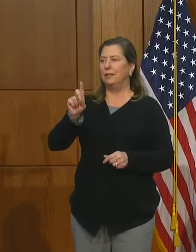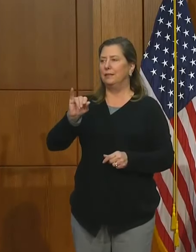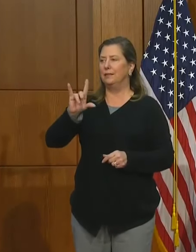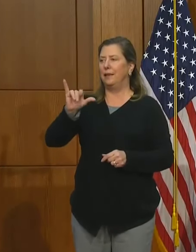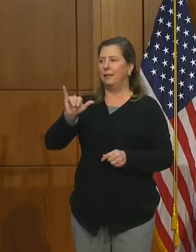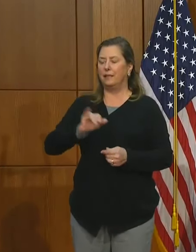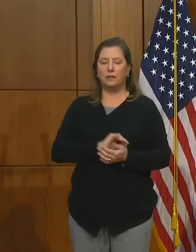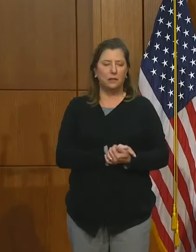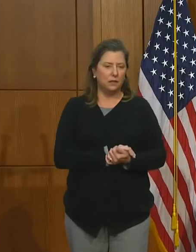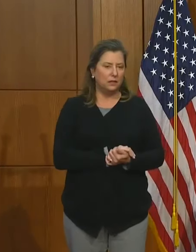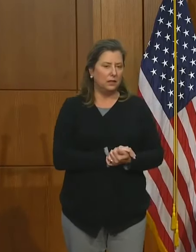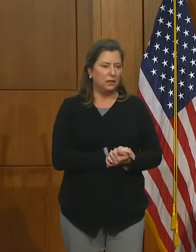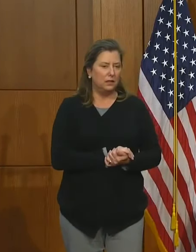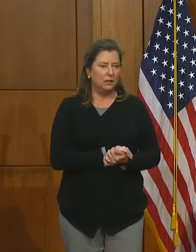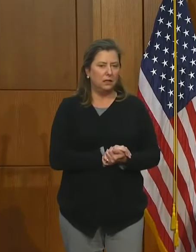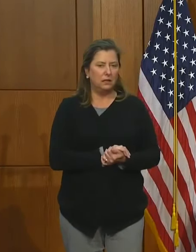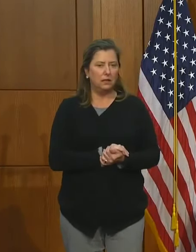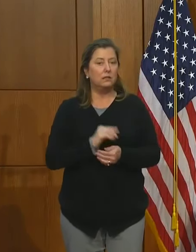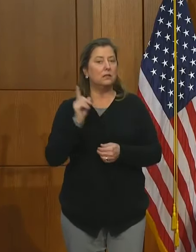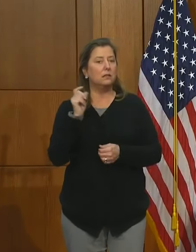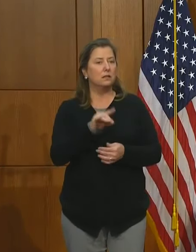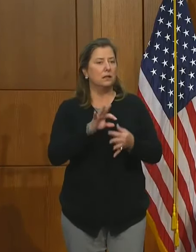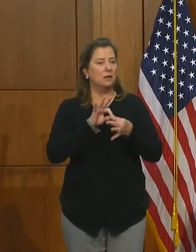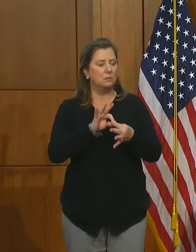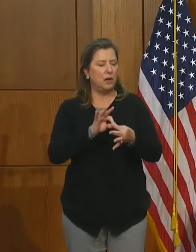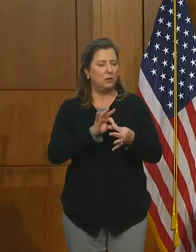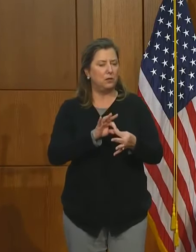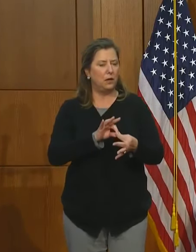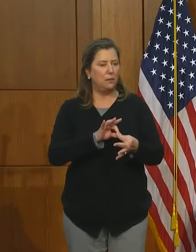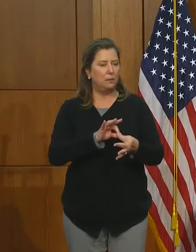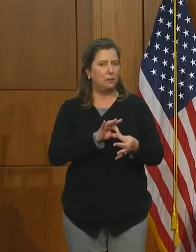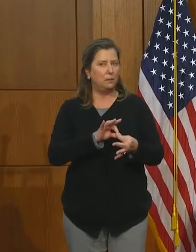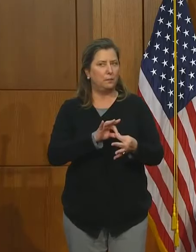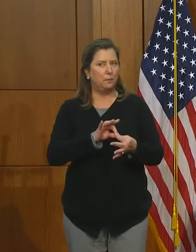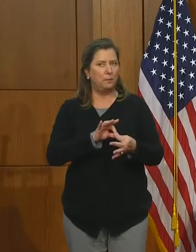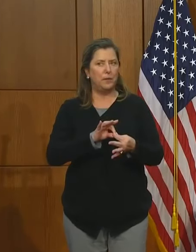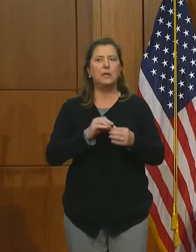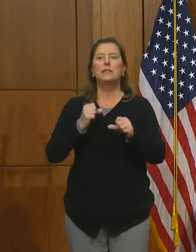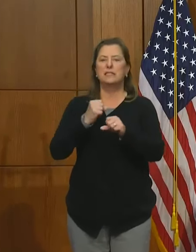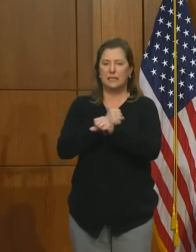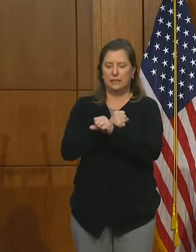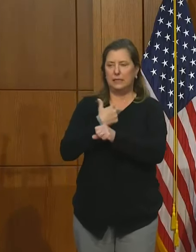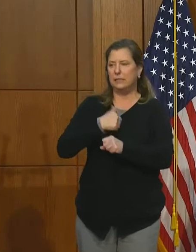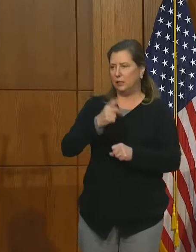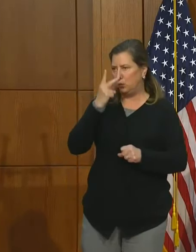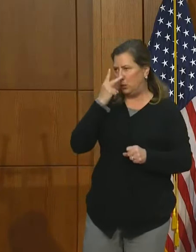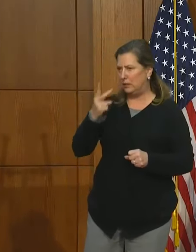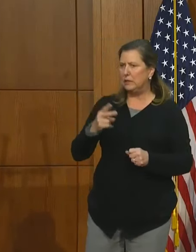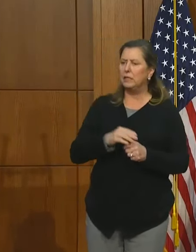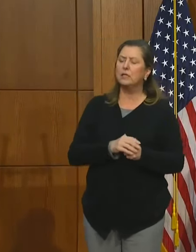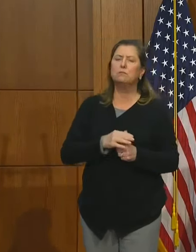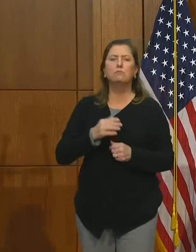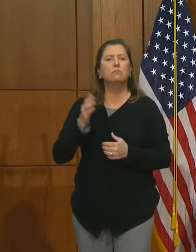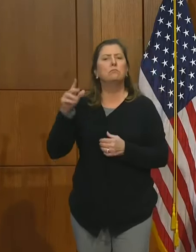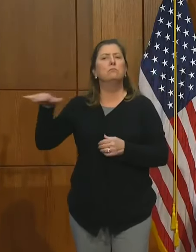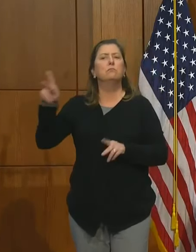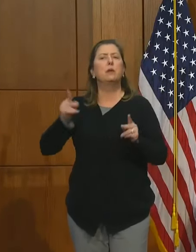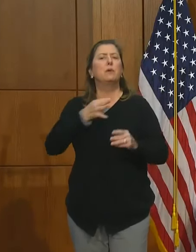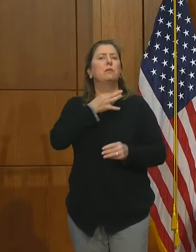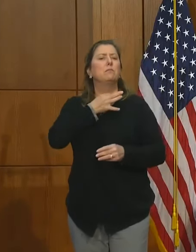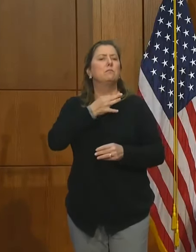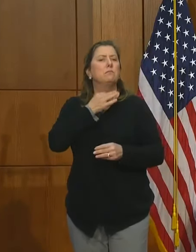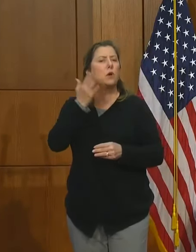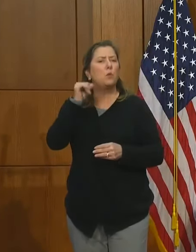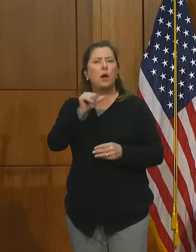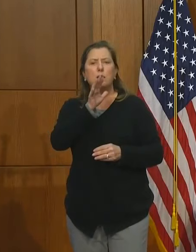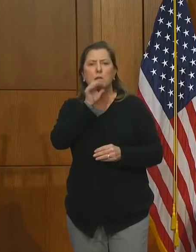Hi, Governor. I've got a question about the context of the statistics that we're seeing. Some people are wondering why officials aren't talking about